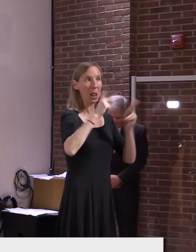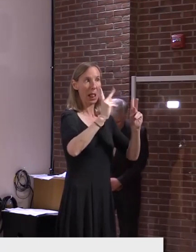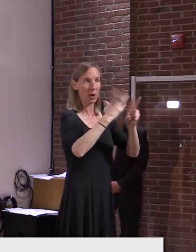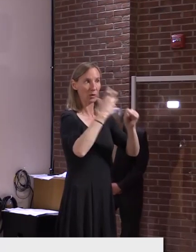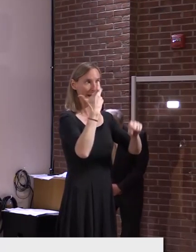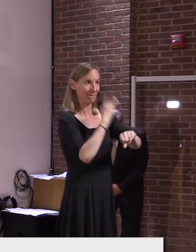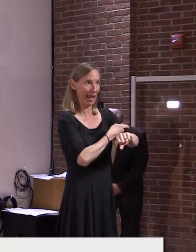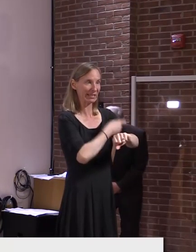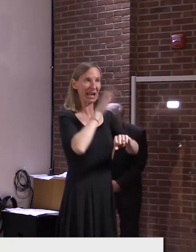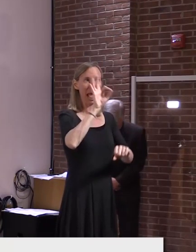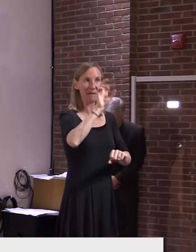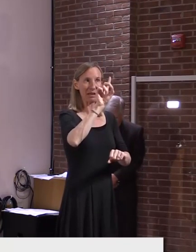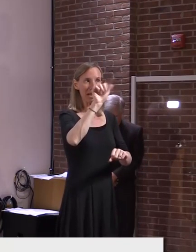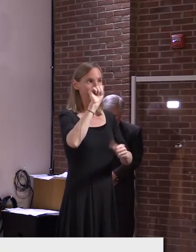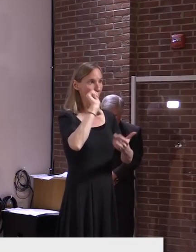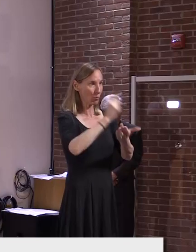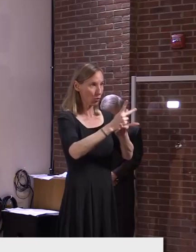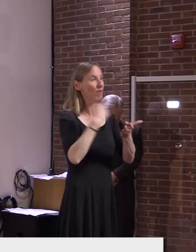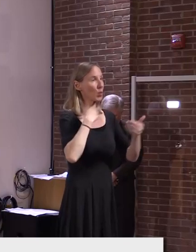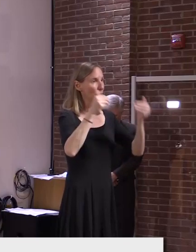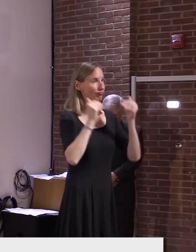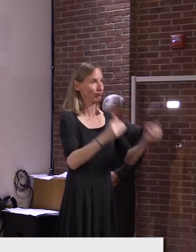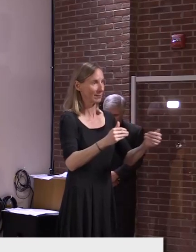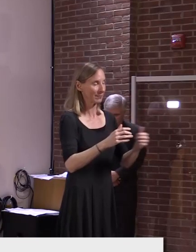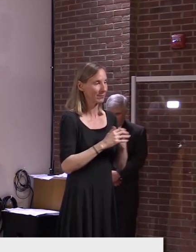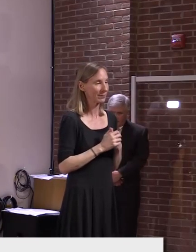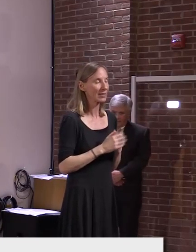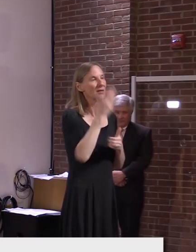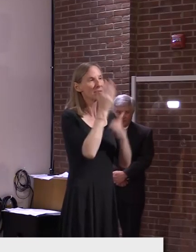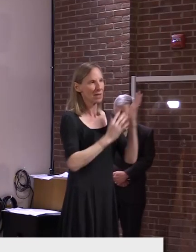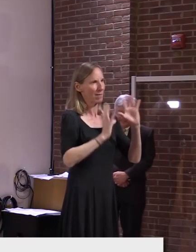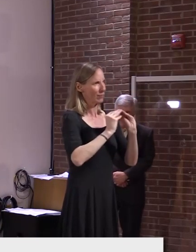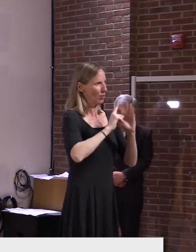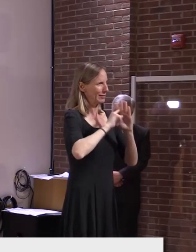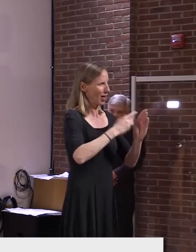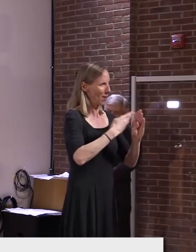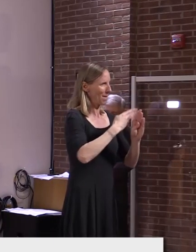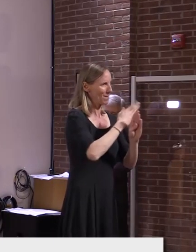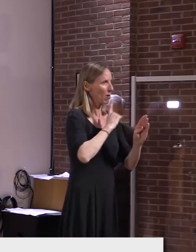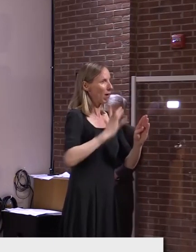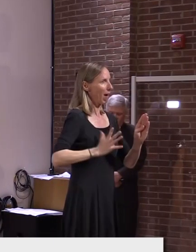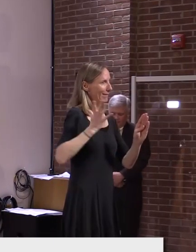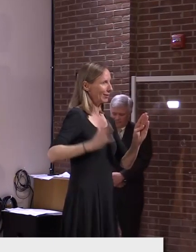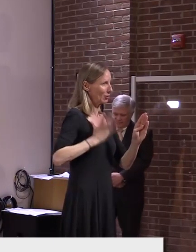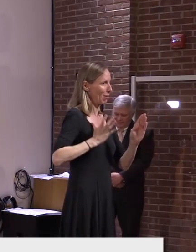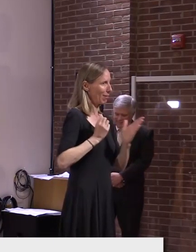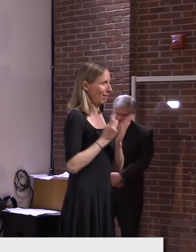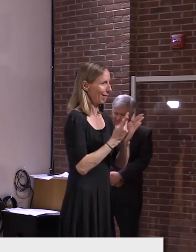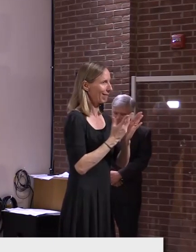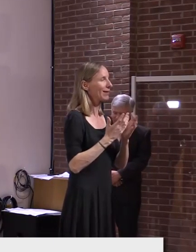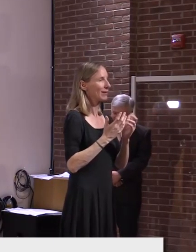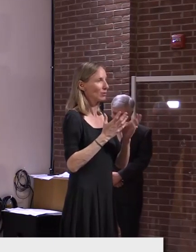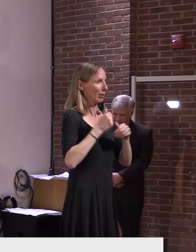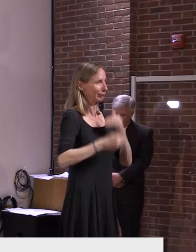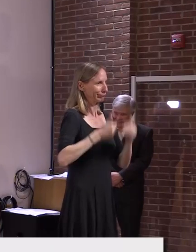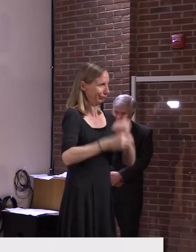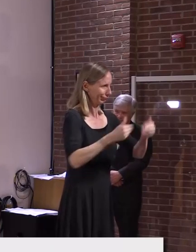FDA. We even started some of them before that was official, just to get the ball